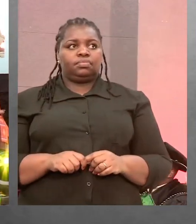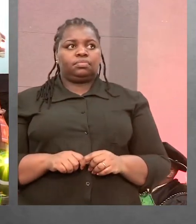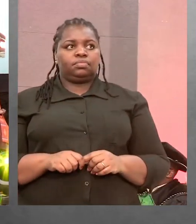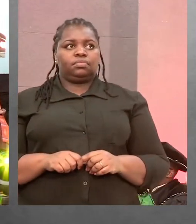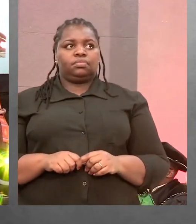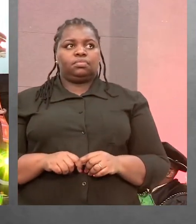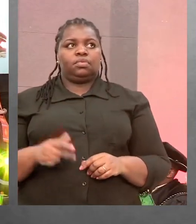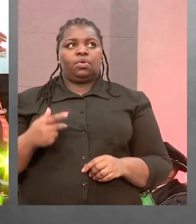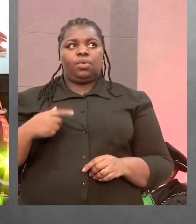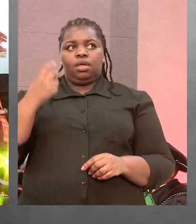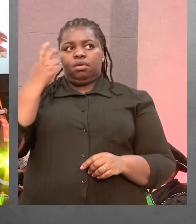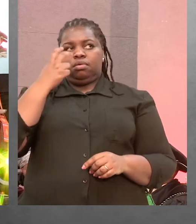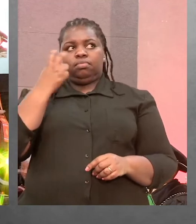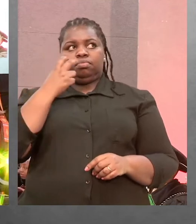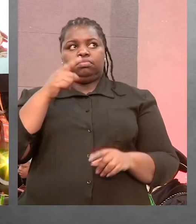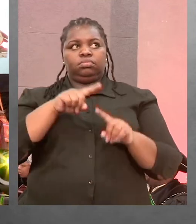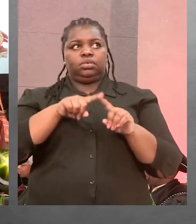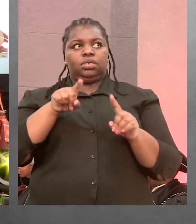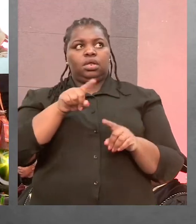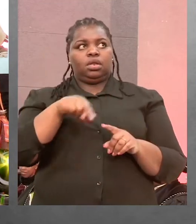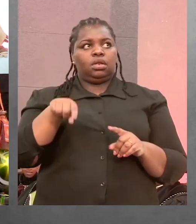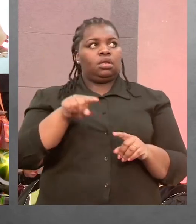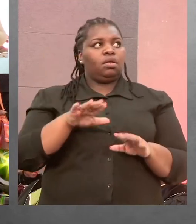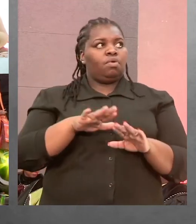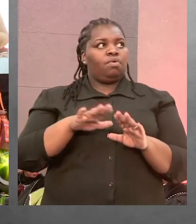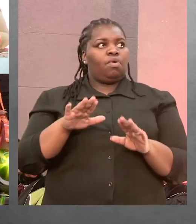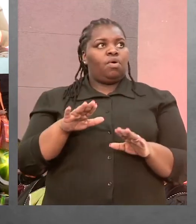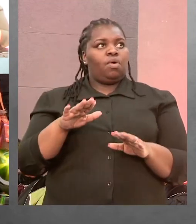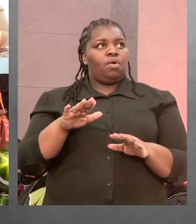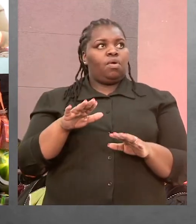We seek harm to none and harmony for all.